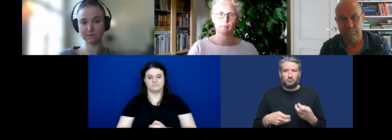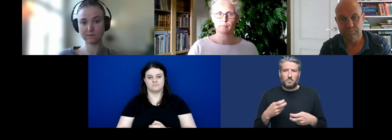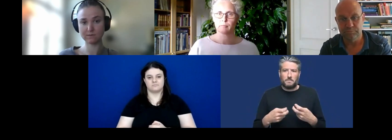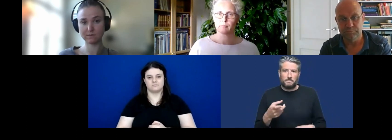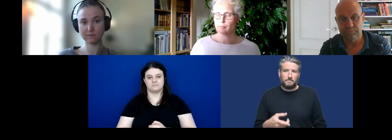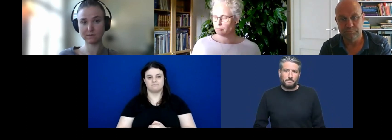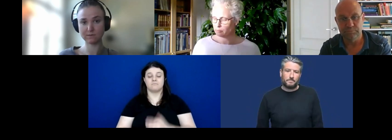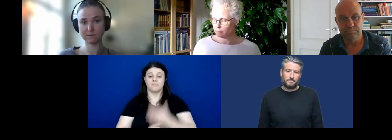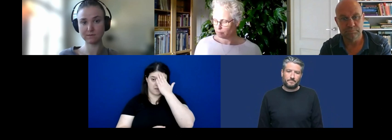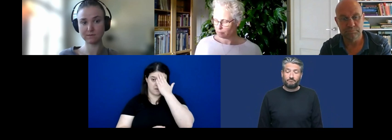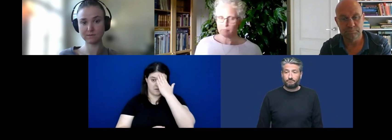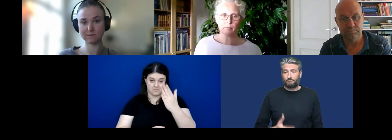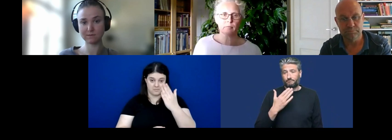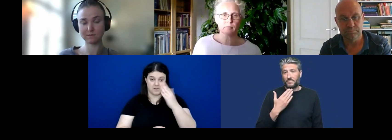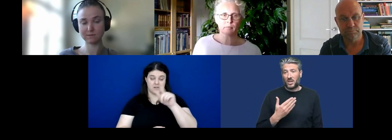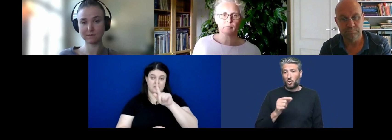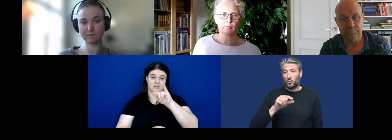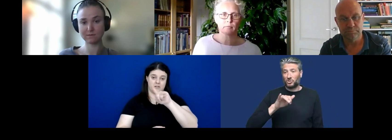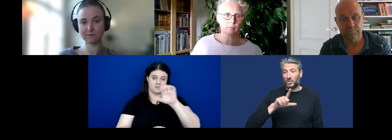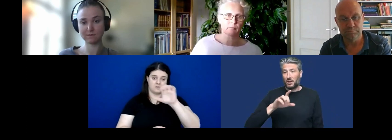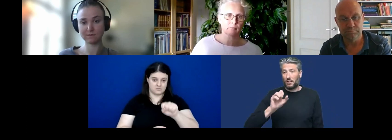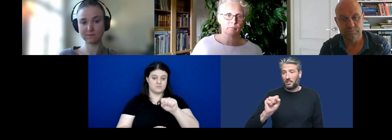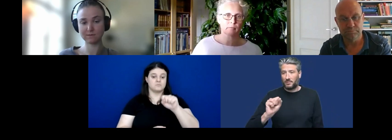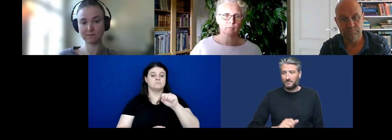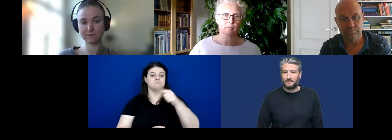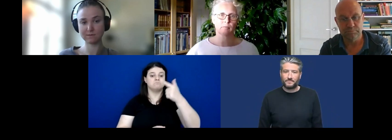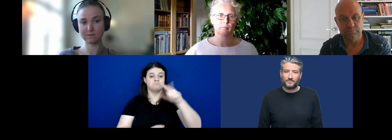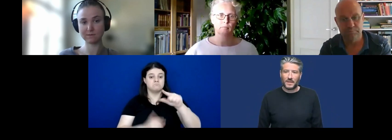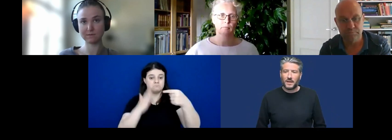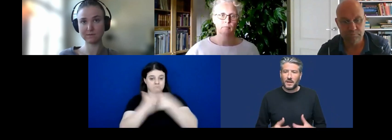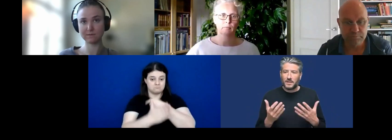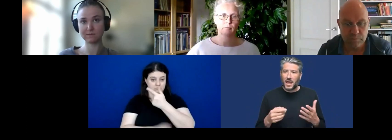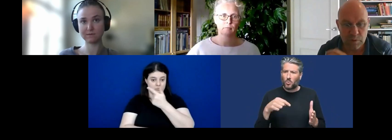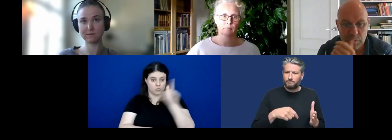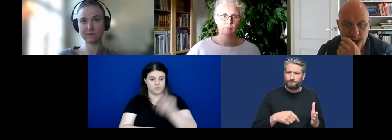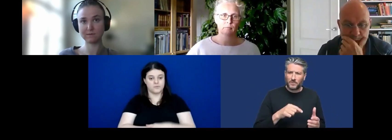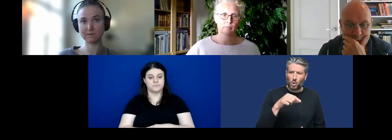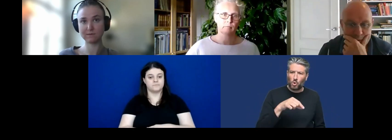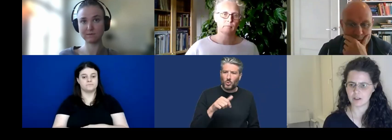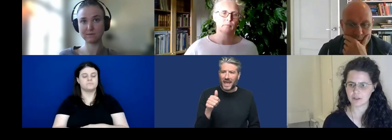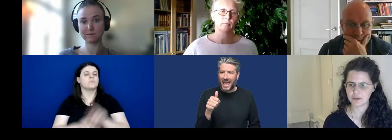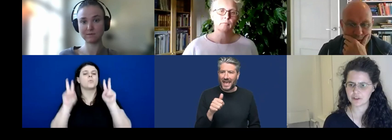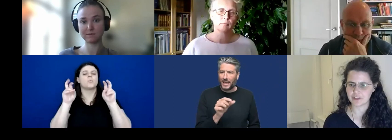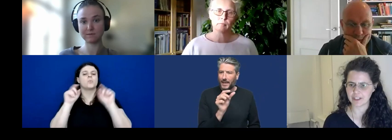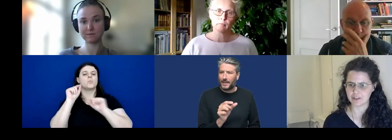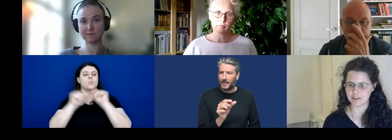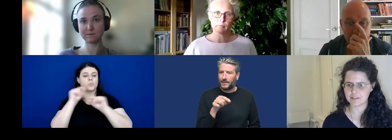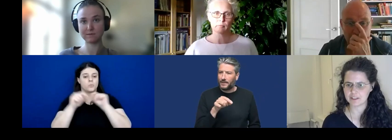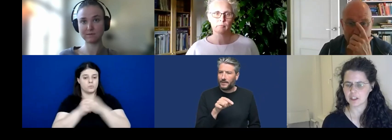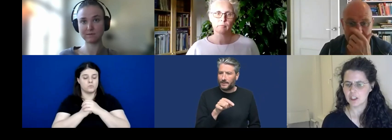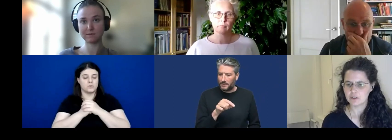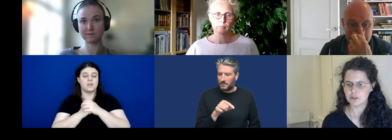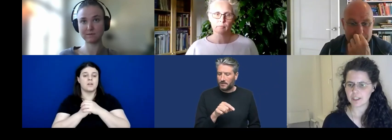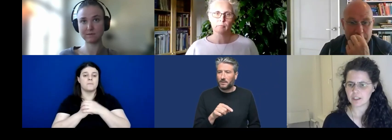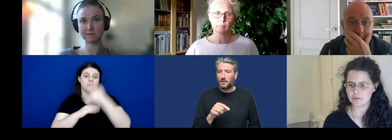Thank you, Gilles. There was also a question now in the Q&A box, and it's about artificial intelligence. It